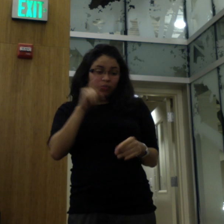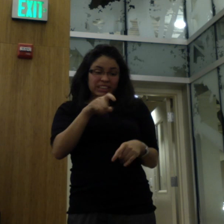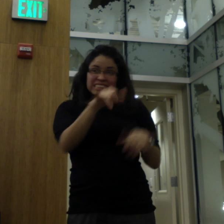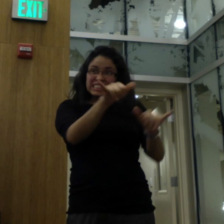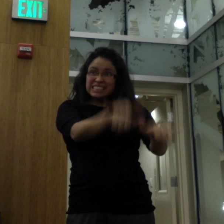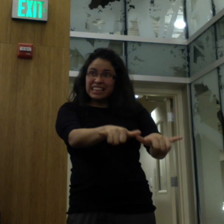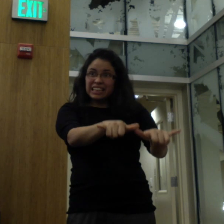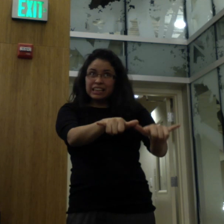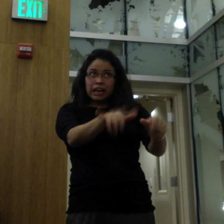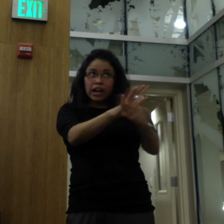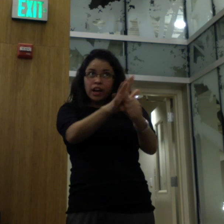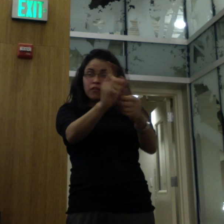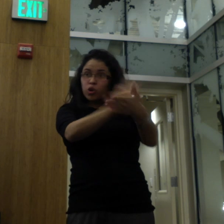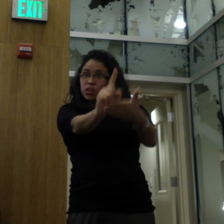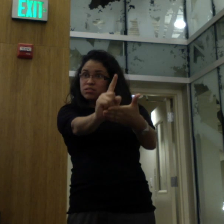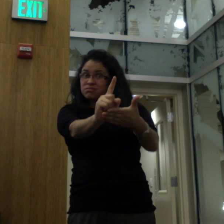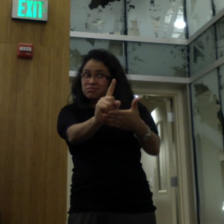what you have?